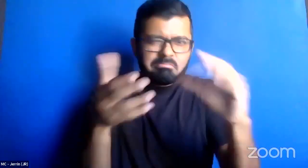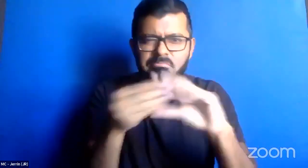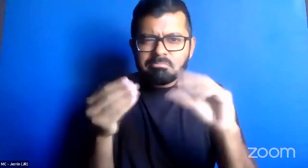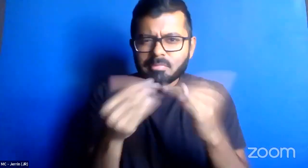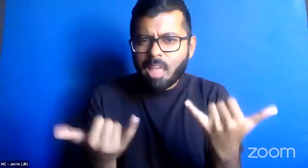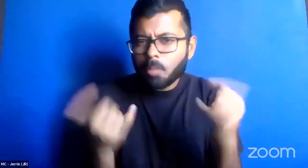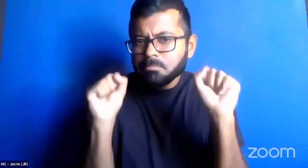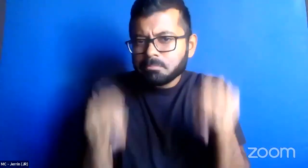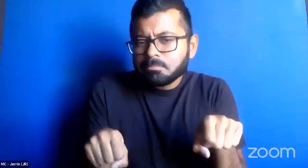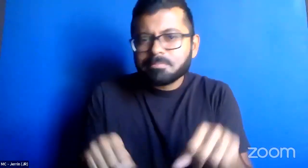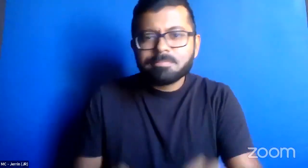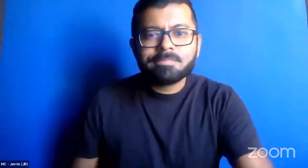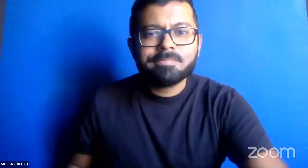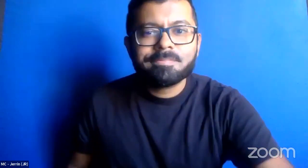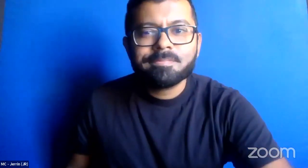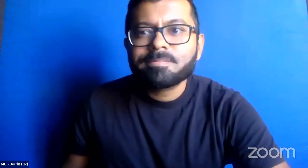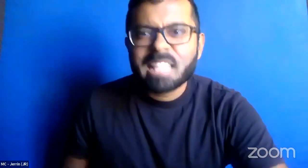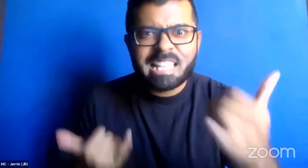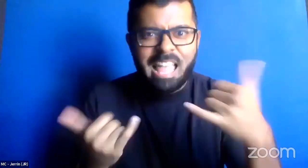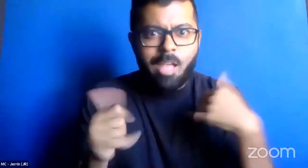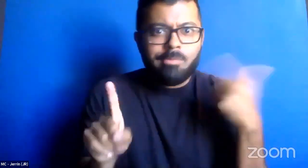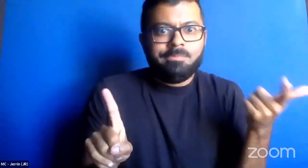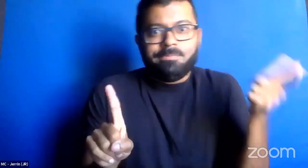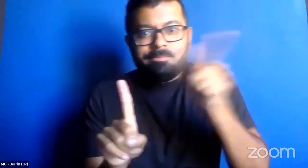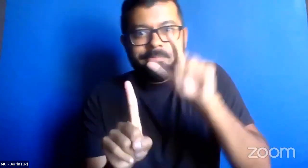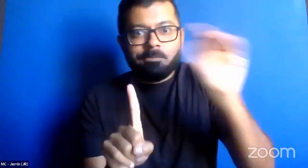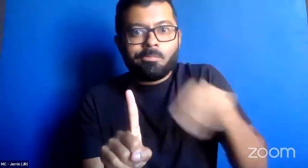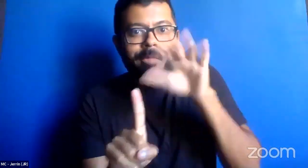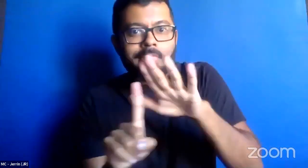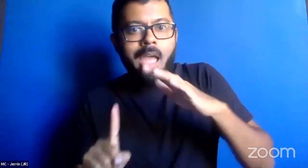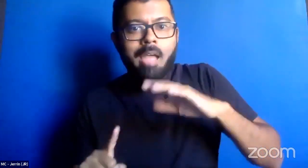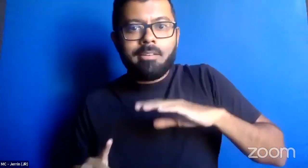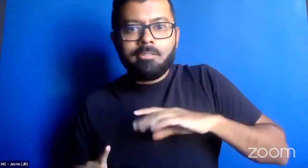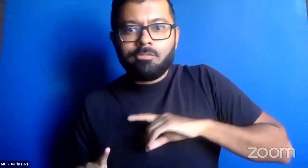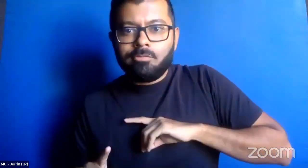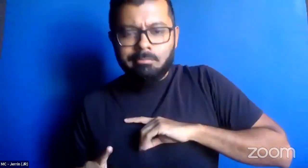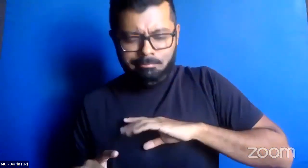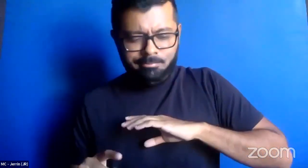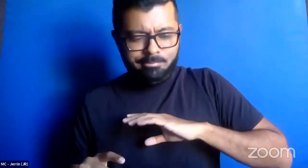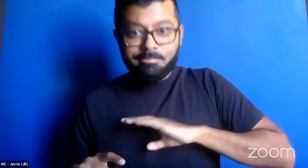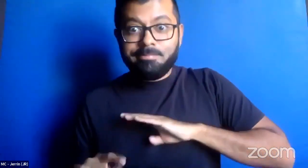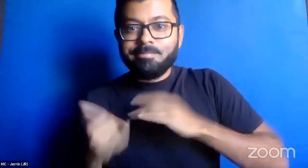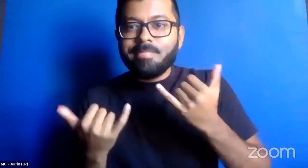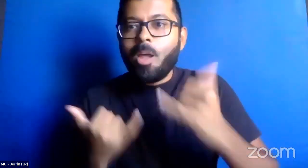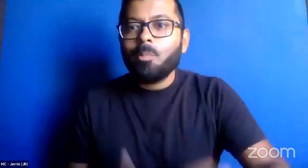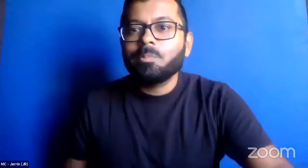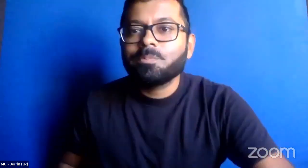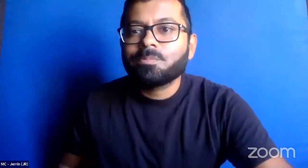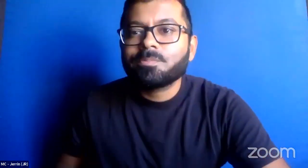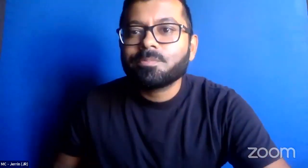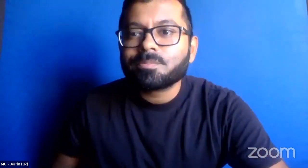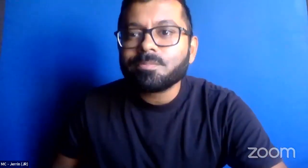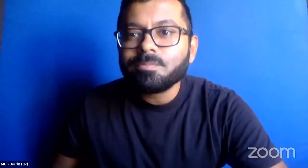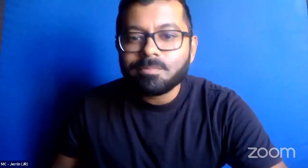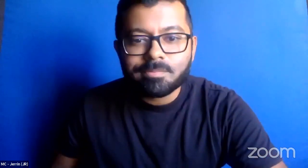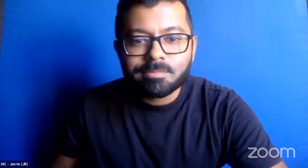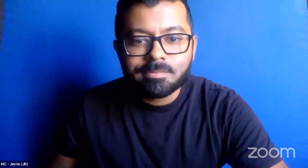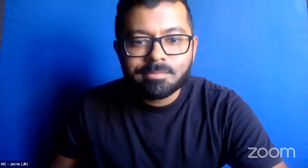comment. We will follow that in order of those comments received and spotlight you so that you can share and